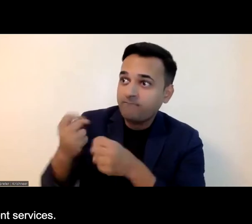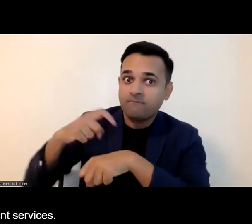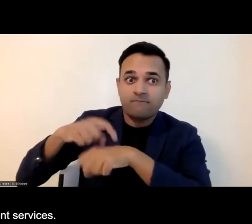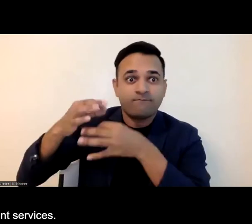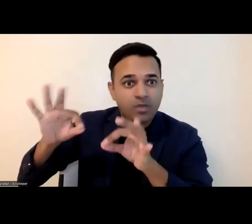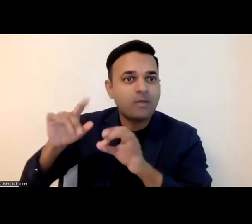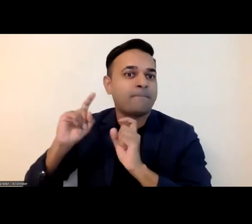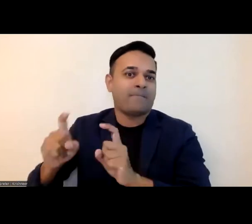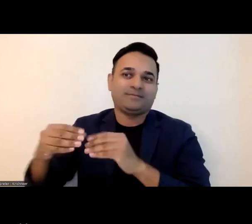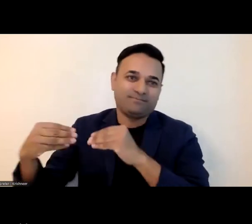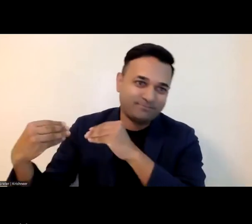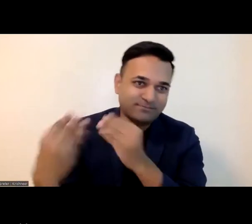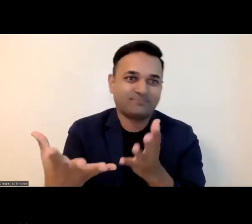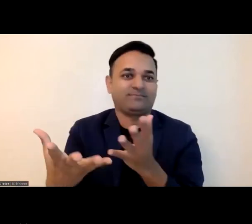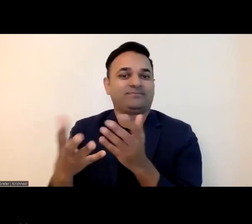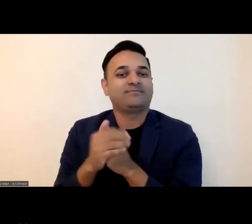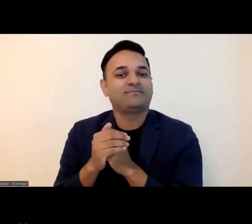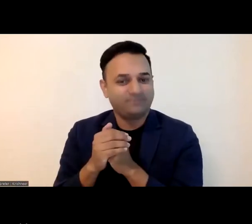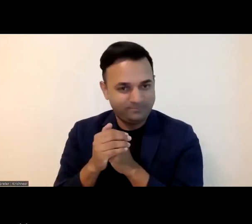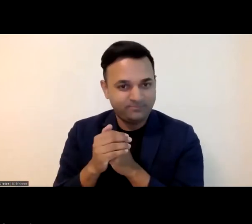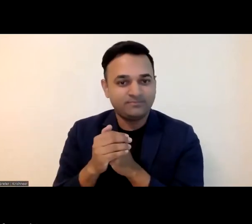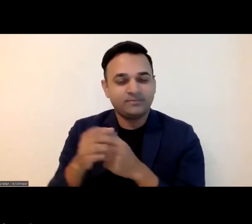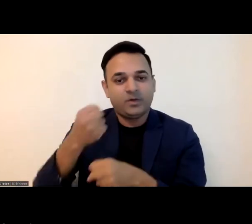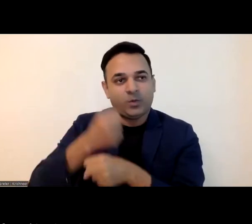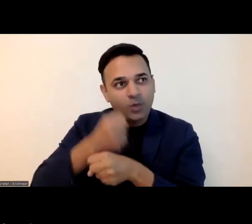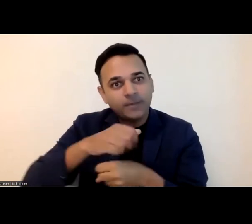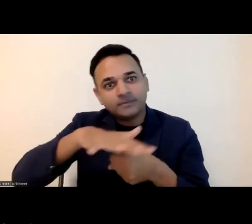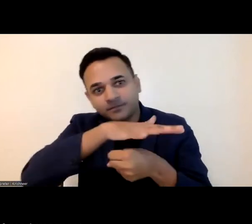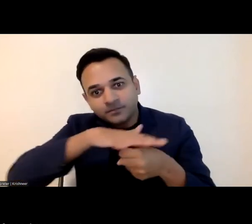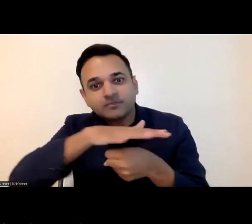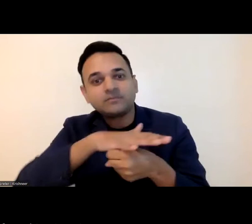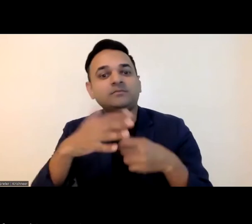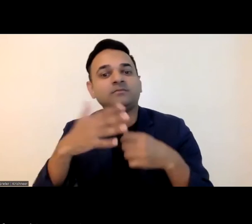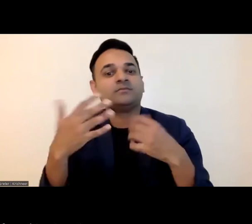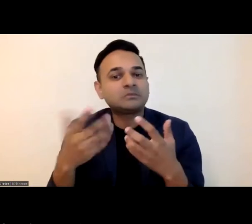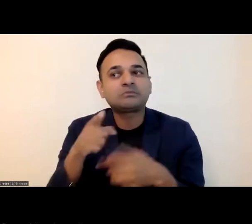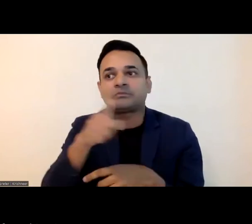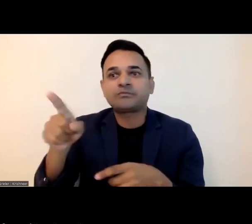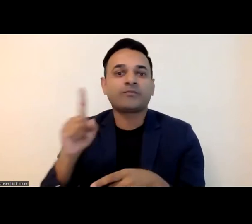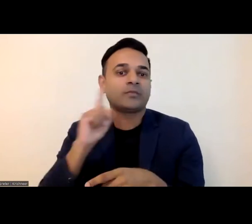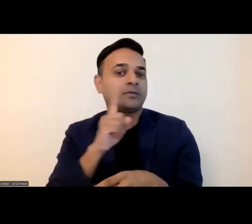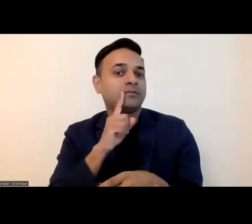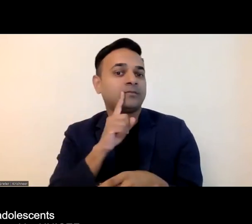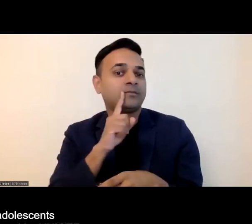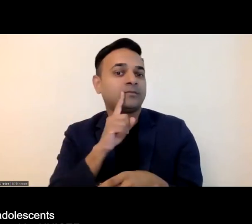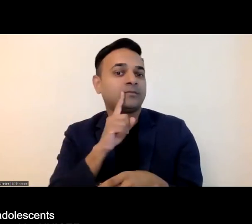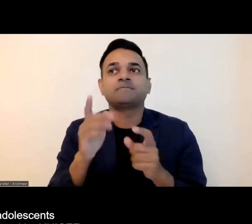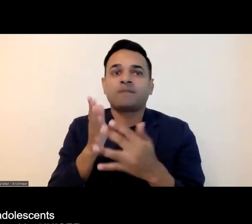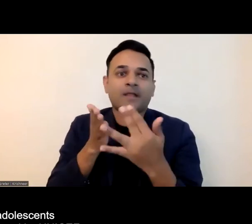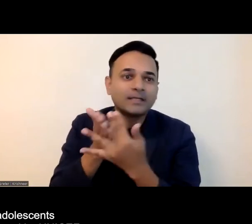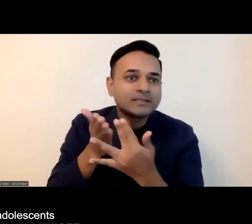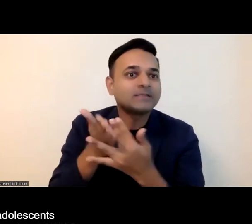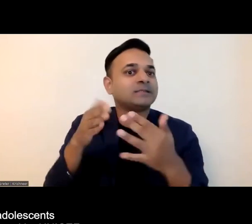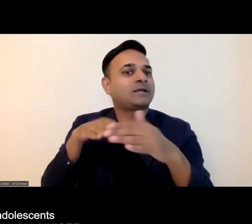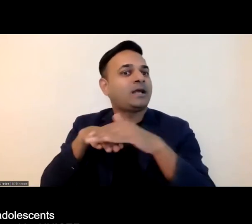services. We now have a video on the 10 principles of good treatment of children